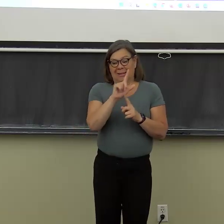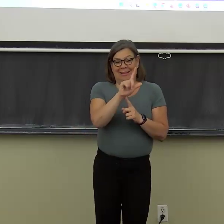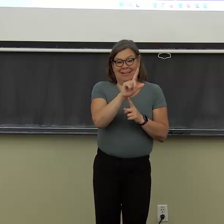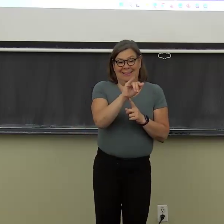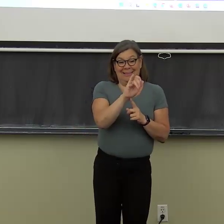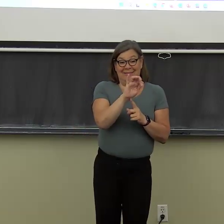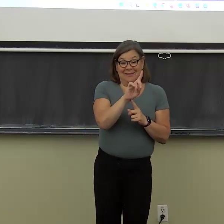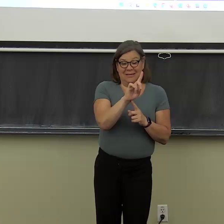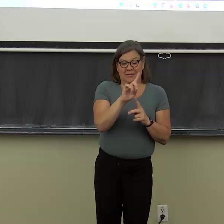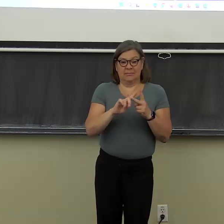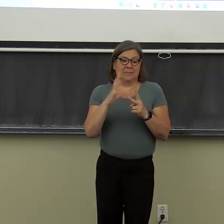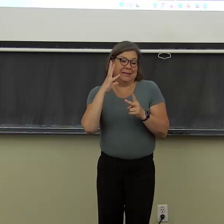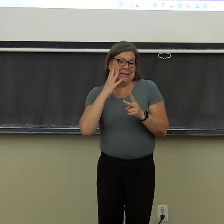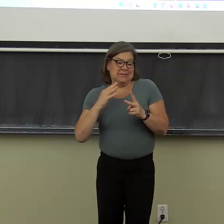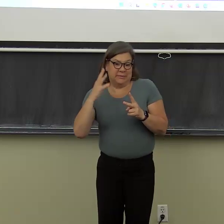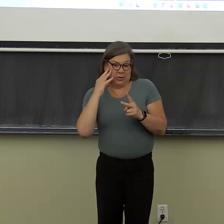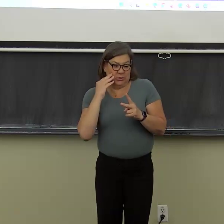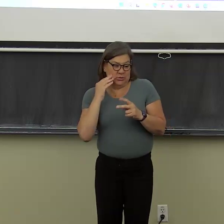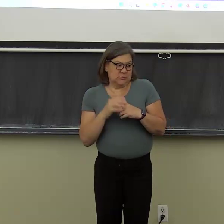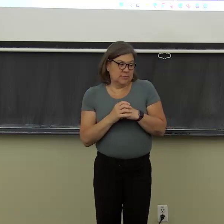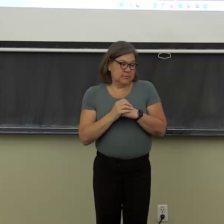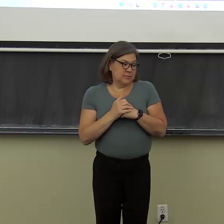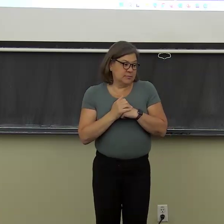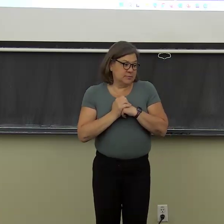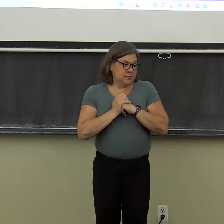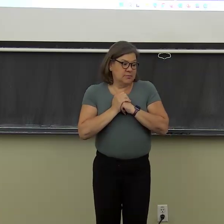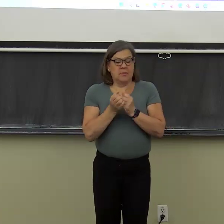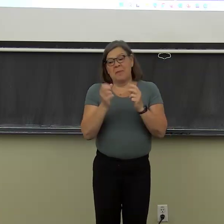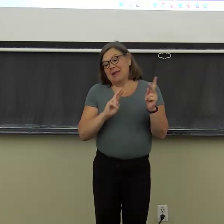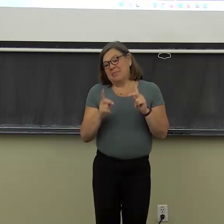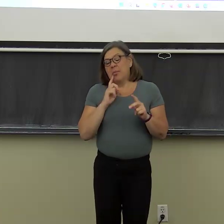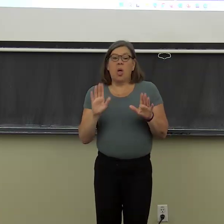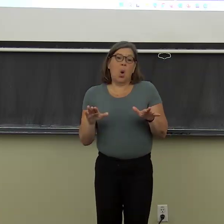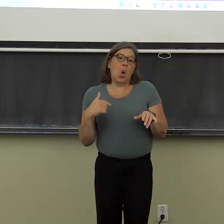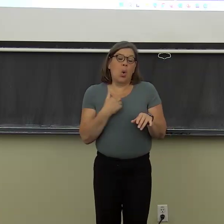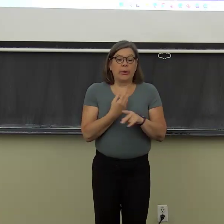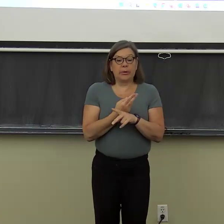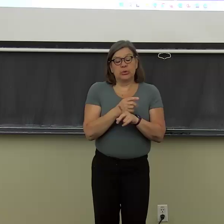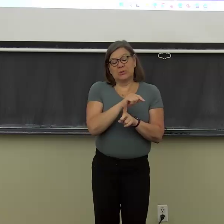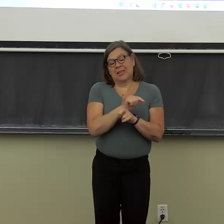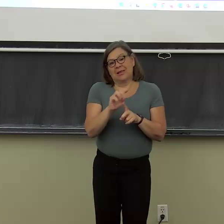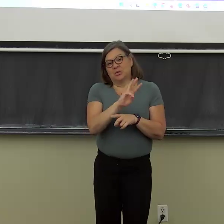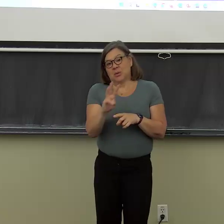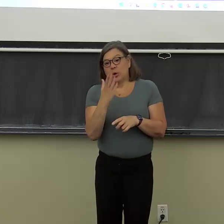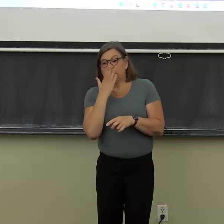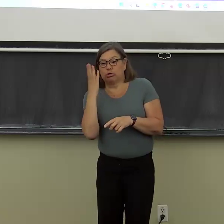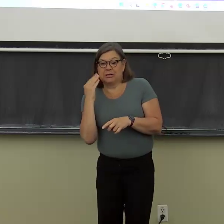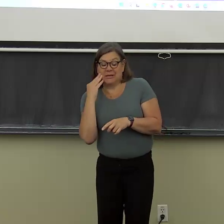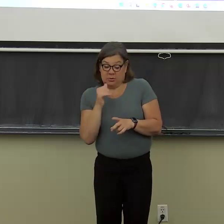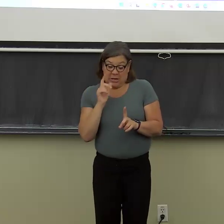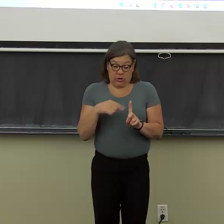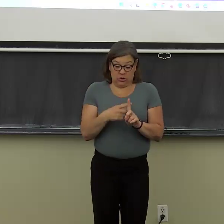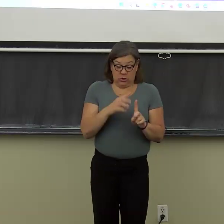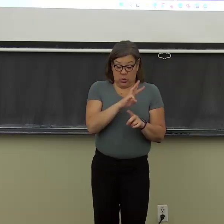lived experience. Yeah. And, you know, a lot of people are like, oh, we could use these websites are good examples, not just the